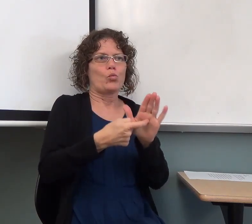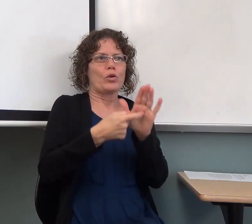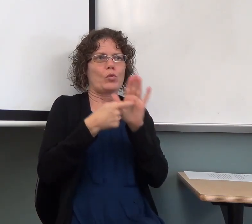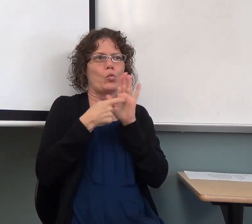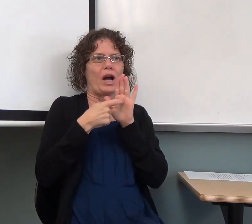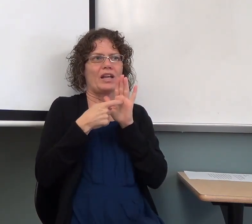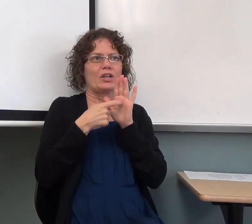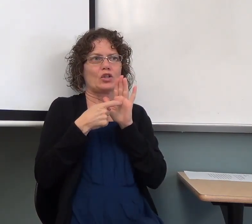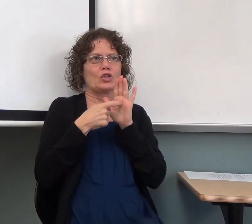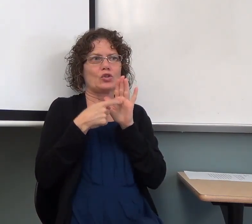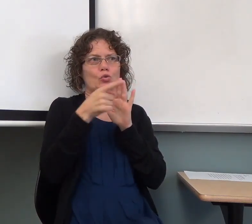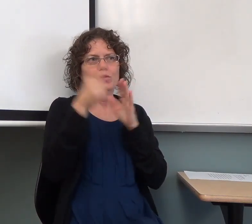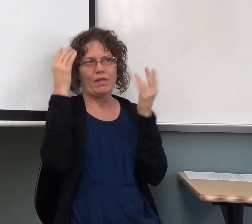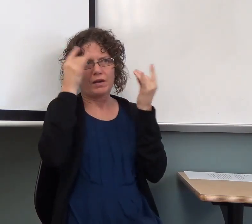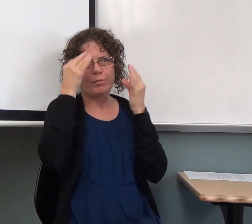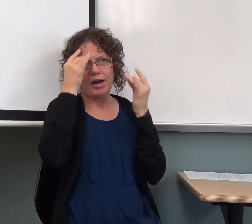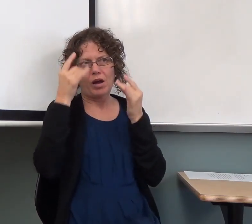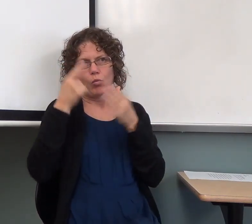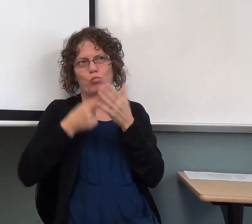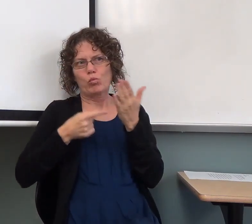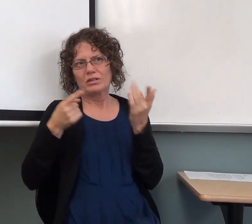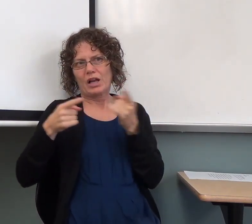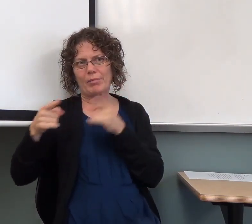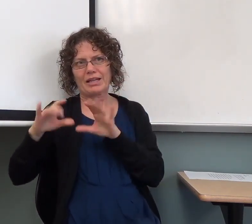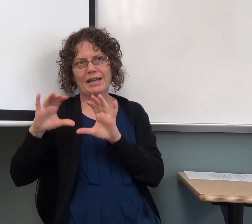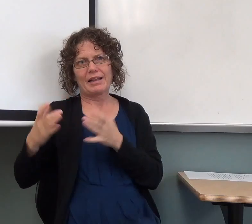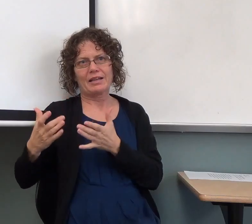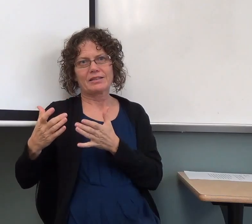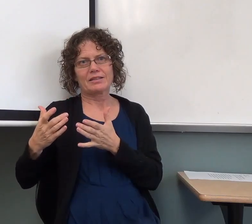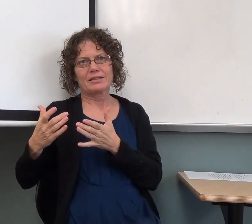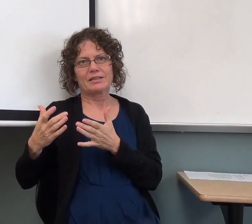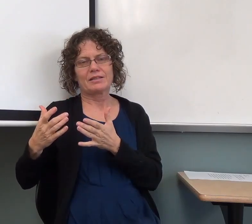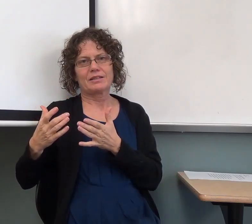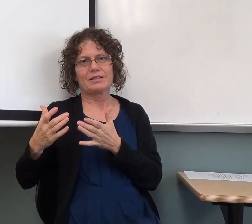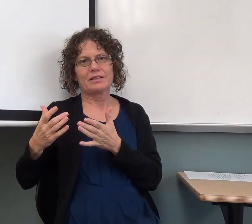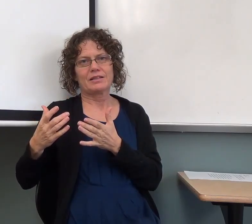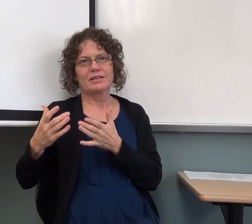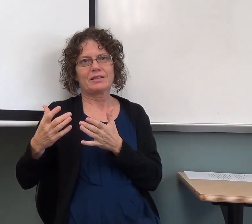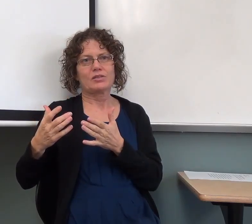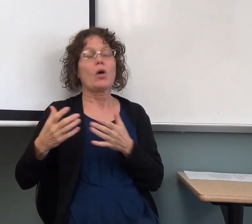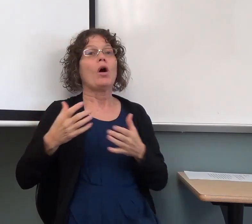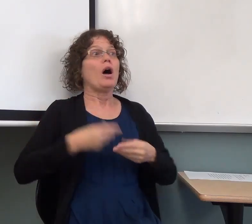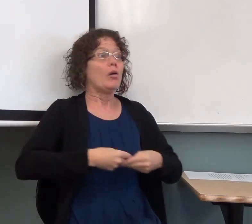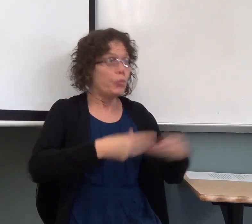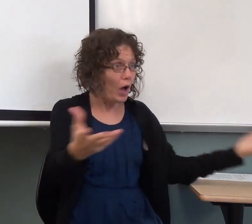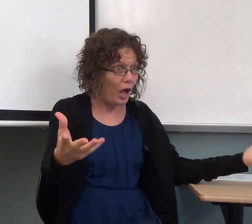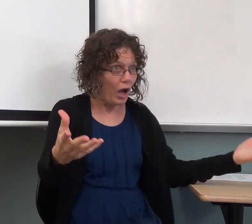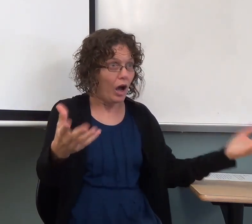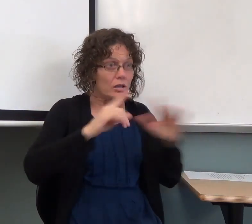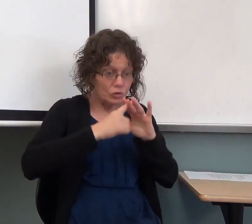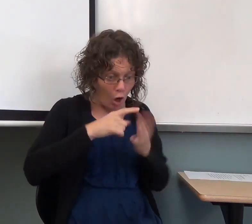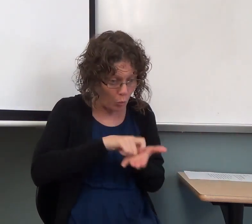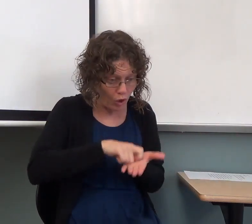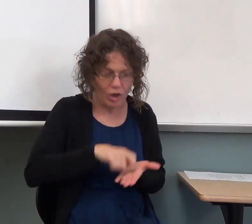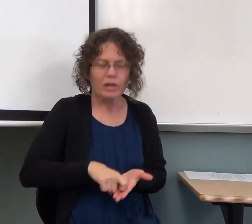sorry. And I'm going to ask you a couple questions before you start working on it, so don't start working on it. I know as soon as I hand it out, you guys are already writing. You shouldn't be writing yet.